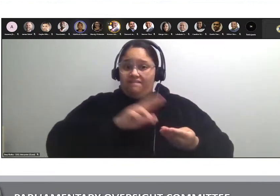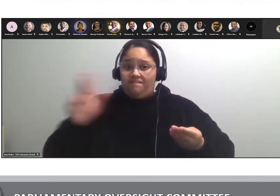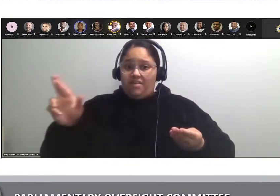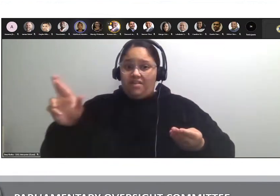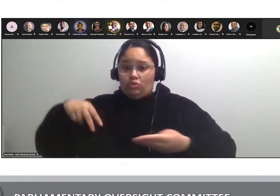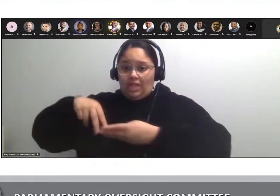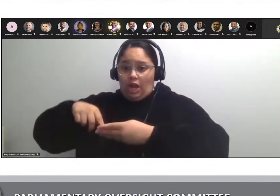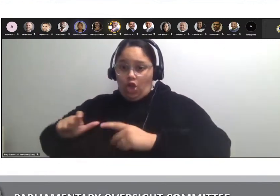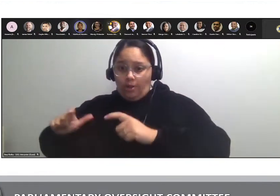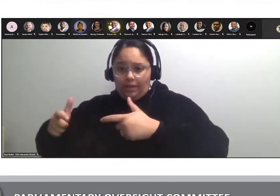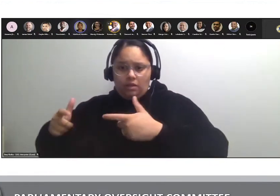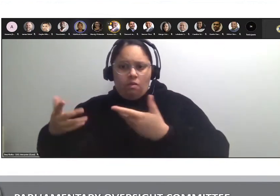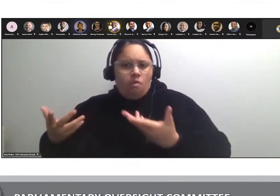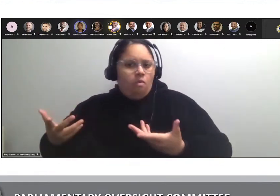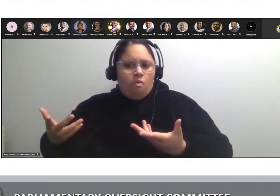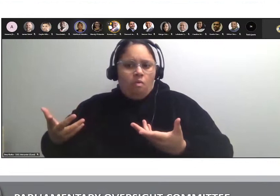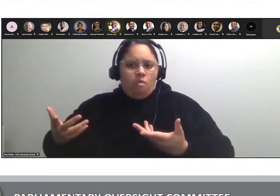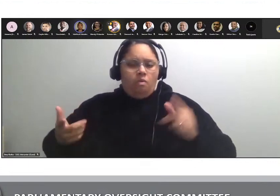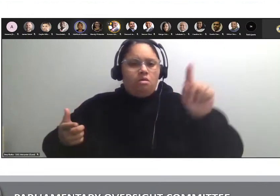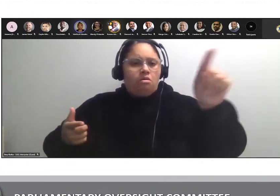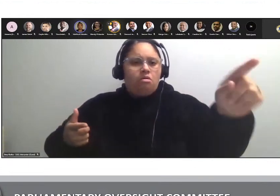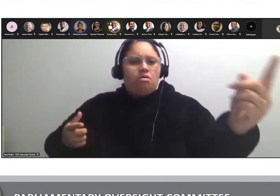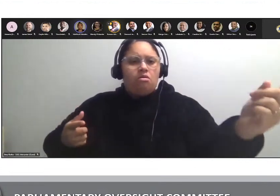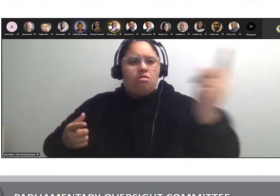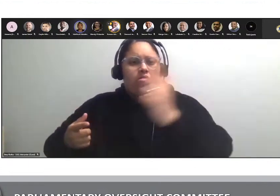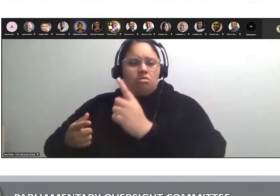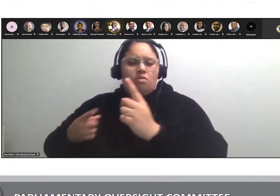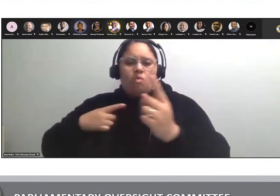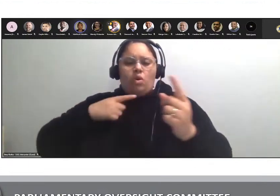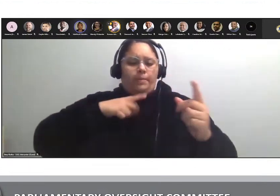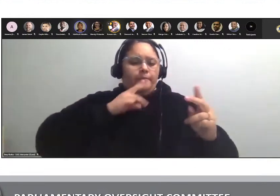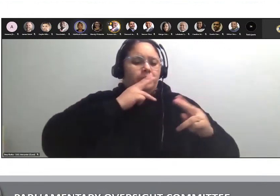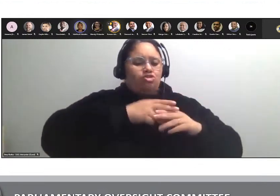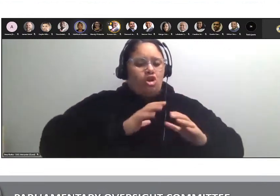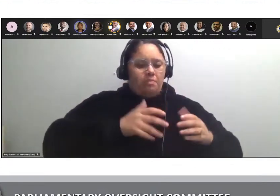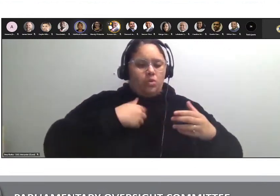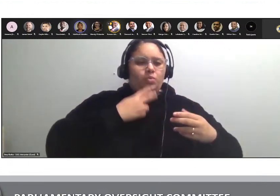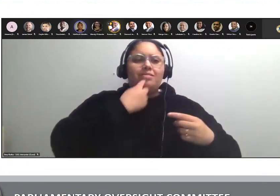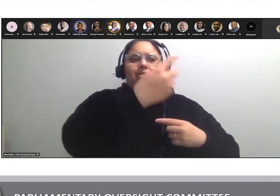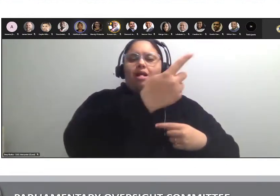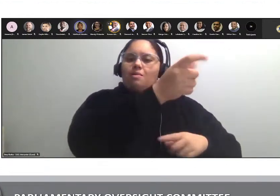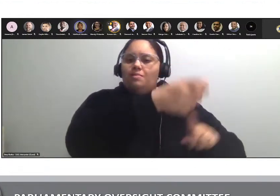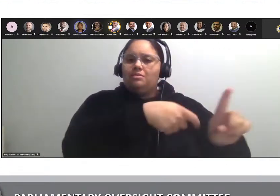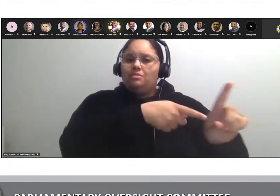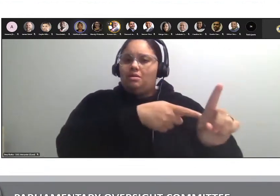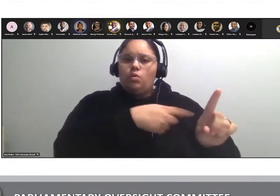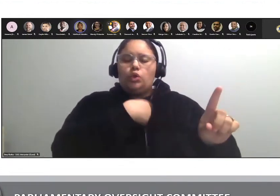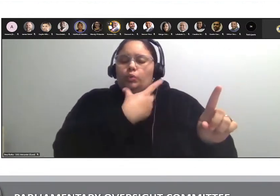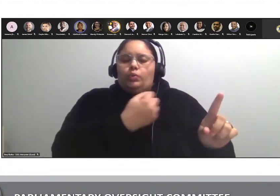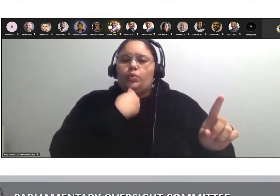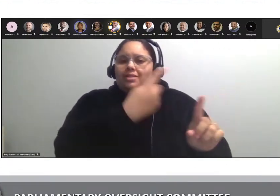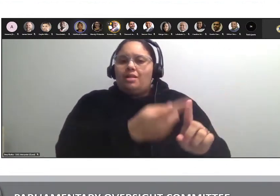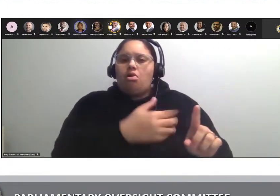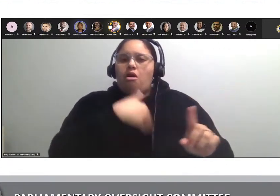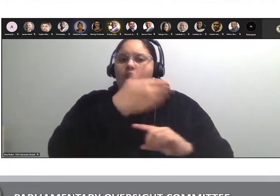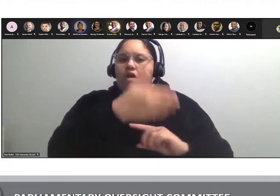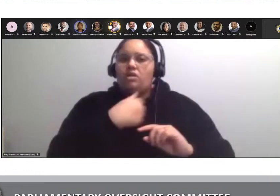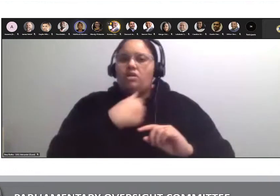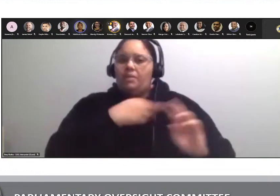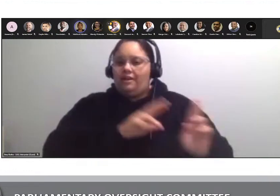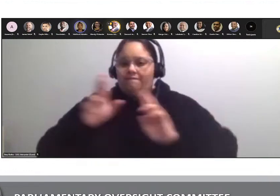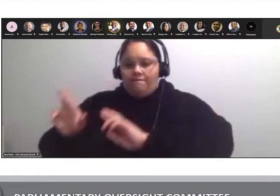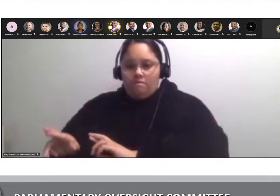or what does the petition committee say? As a chair, and I'm chairing that committee, what do I say after I refer